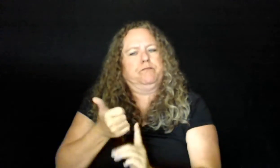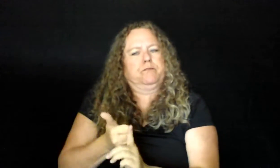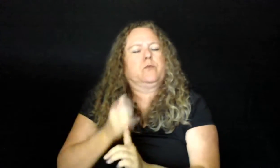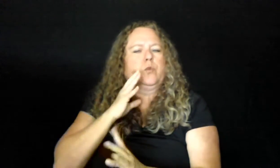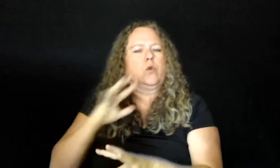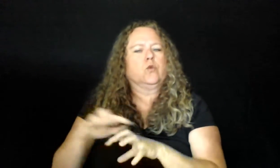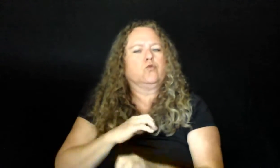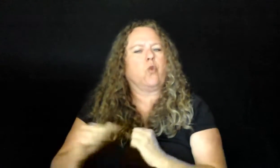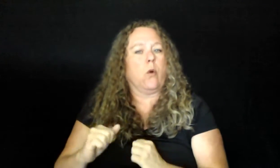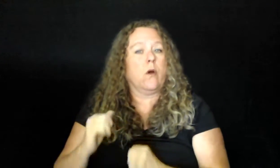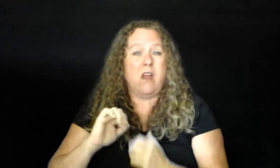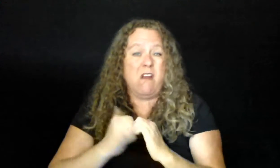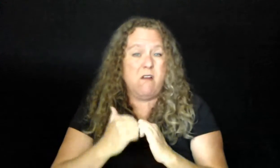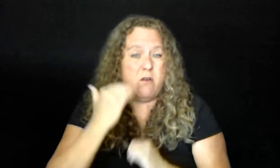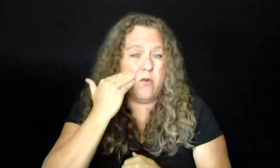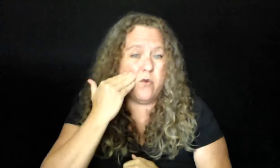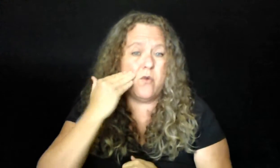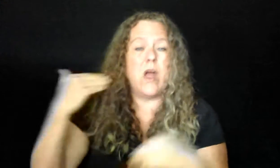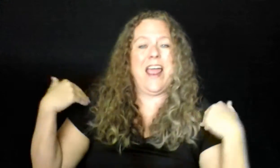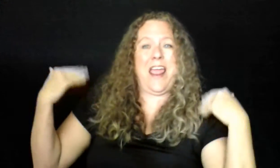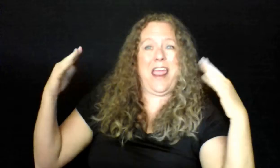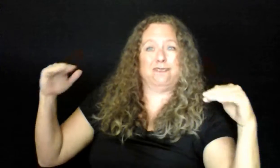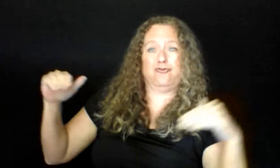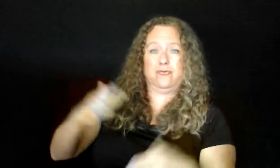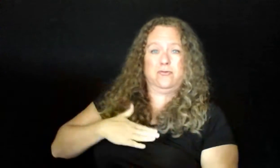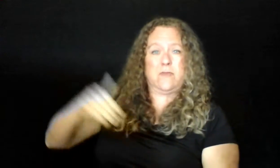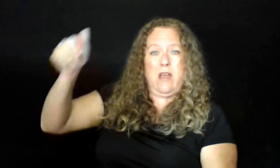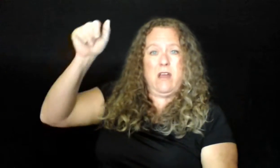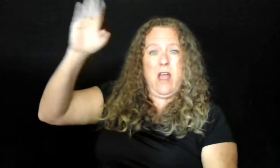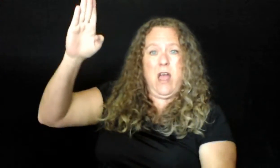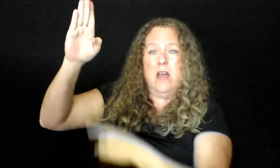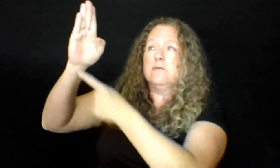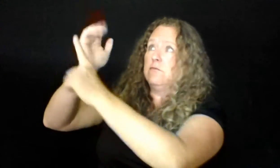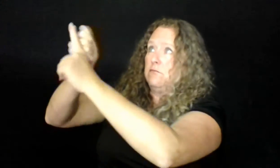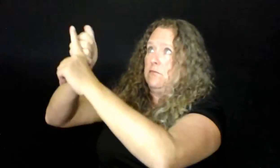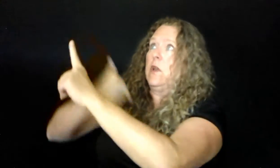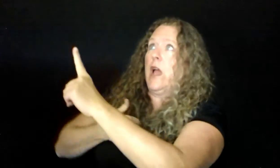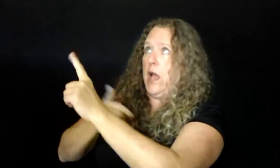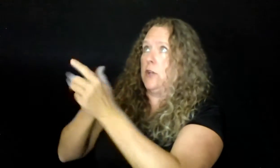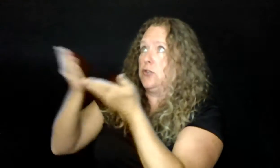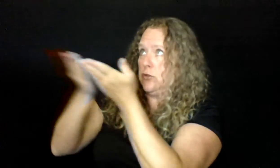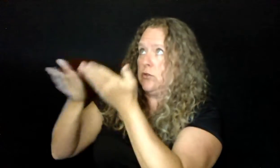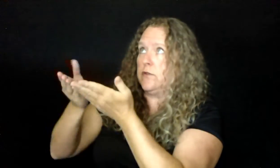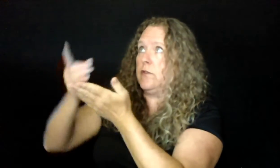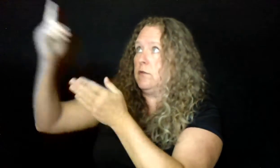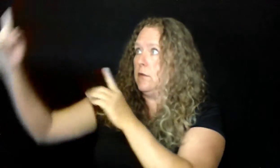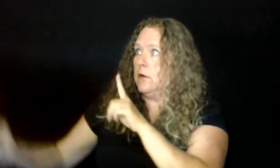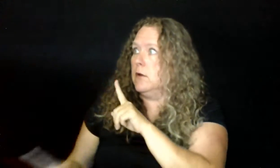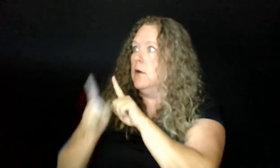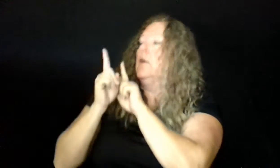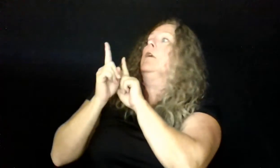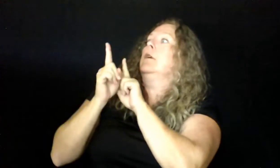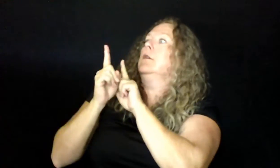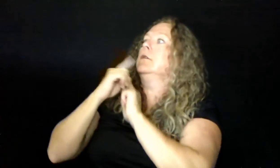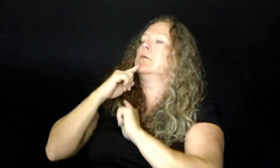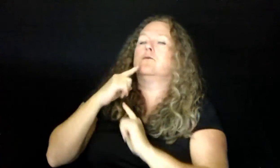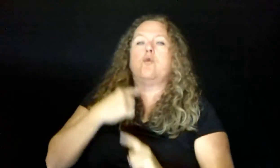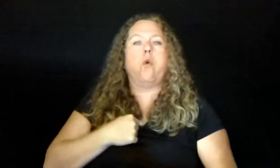Lord, to whom I belong and whom I serve, stood beside me and said, 'Do not be afraid, Paul. You must